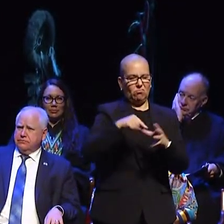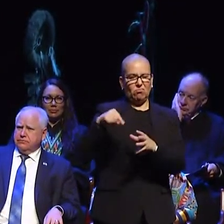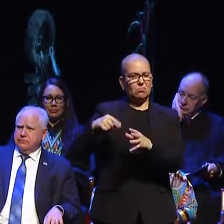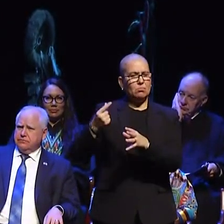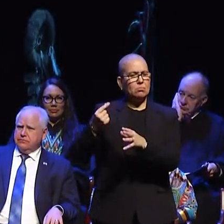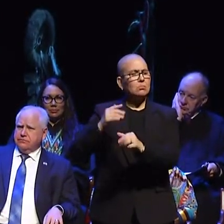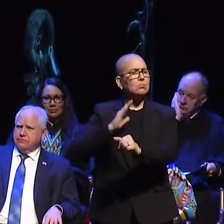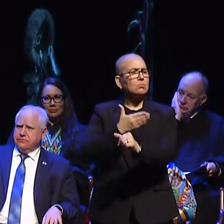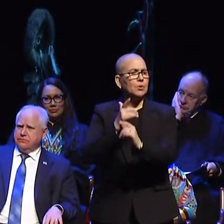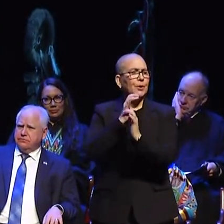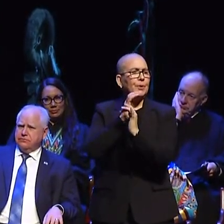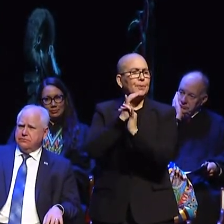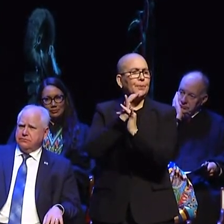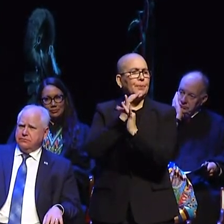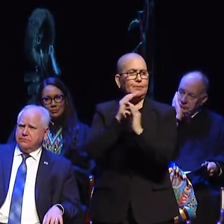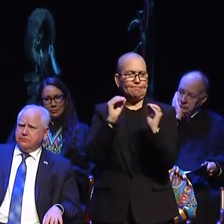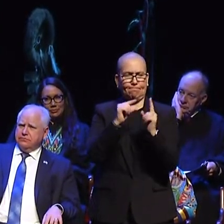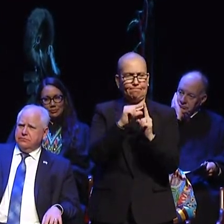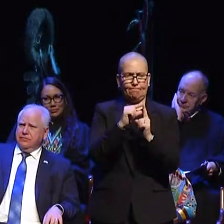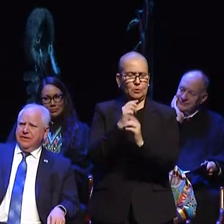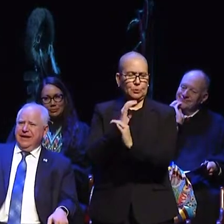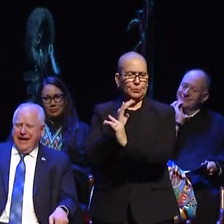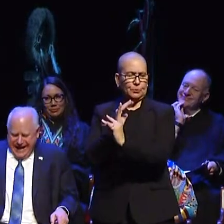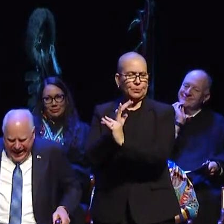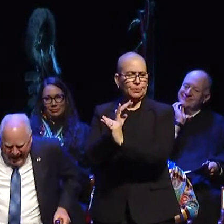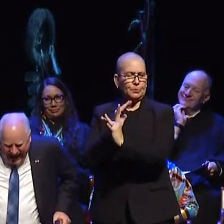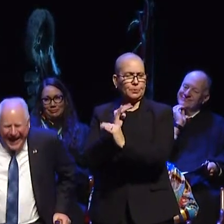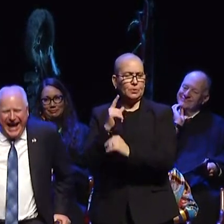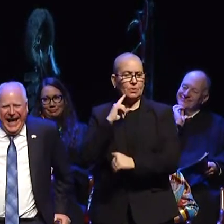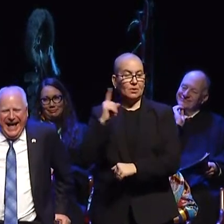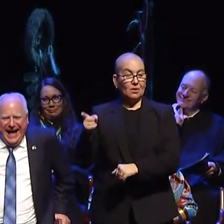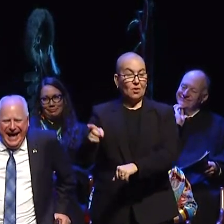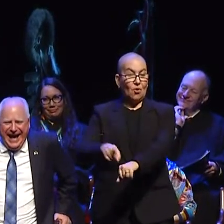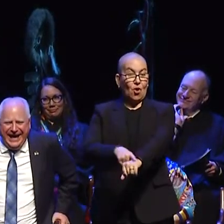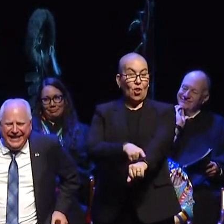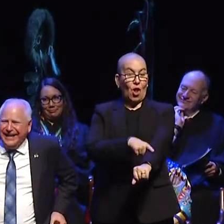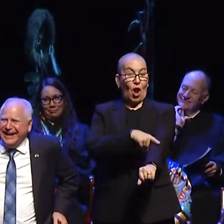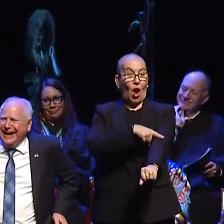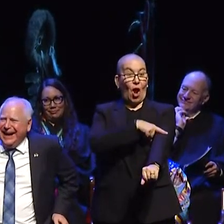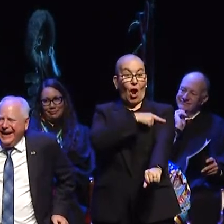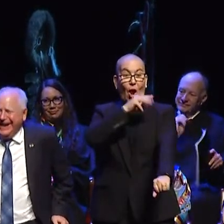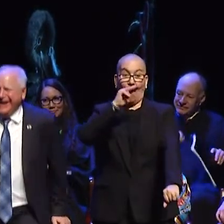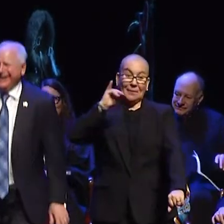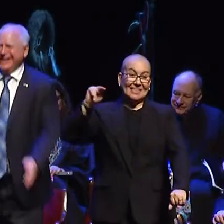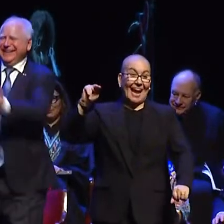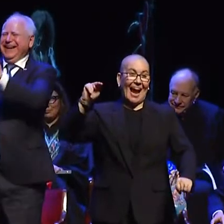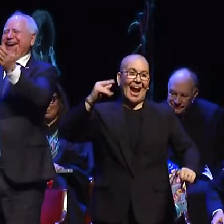while we all say our long Minnesota goodbyes.